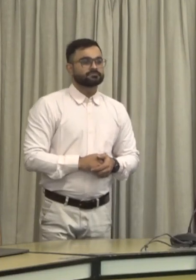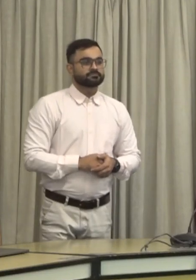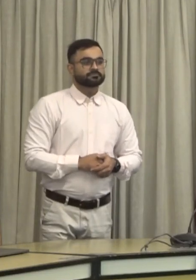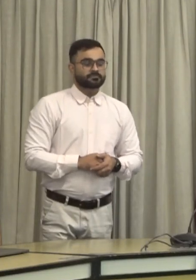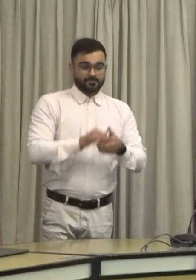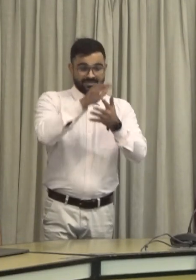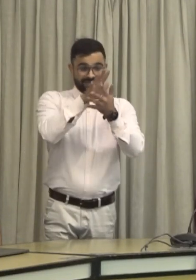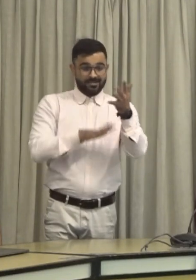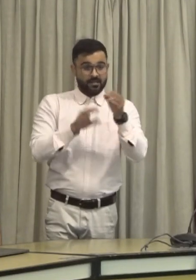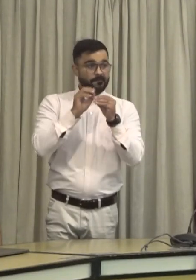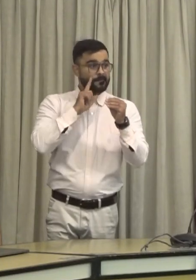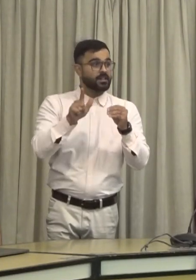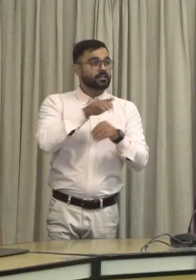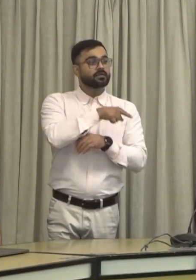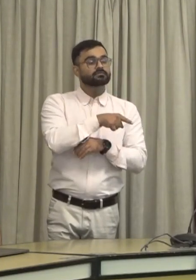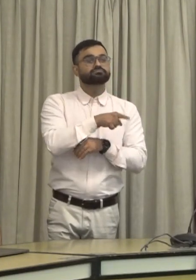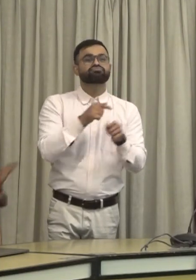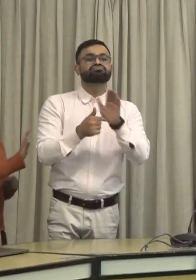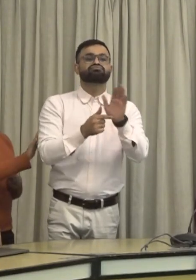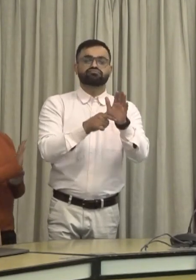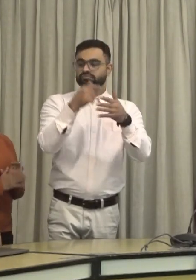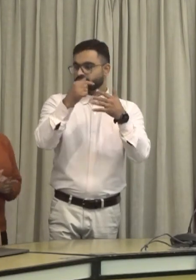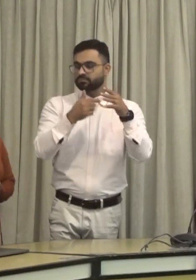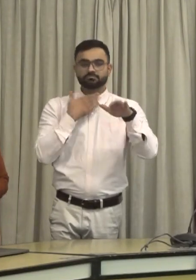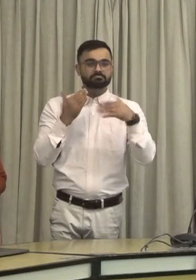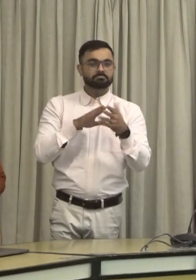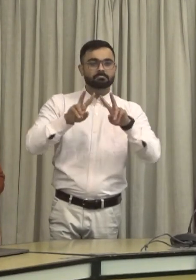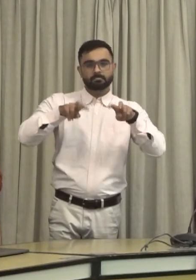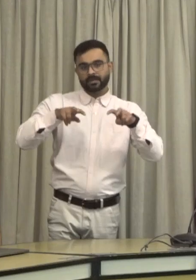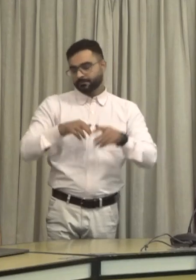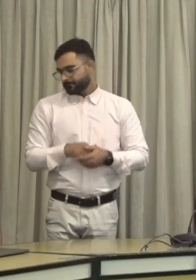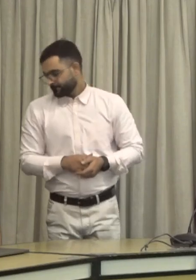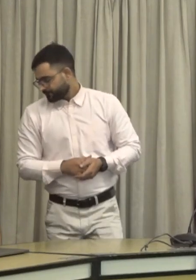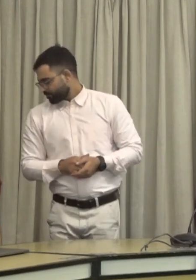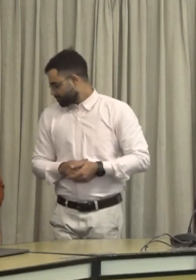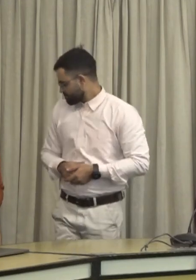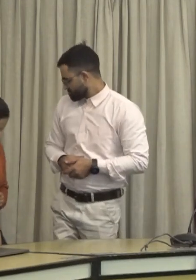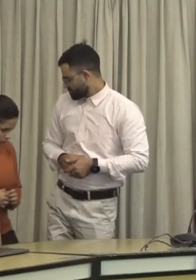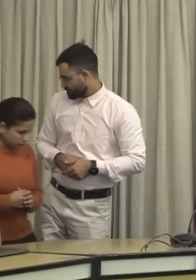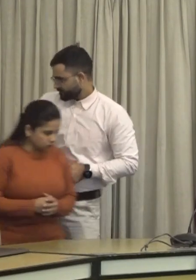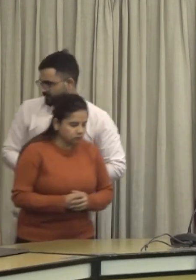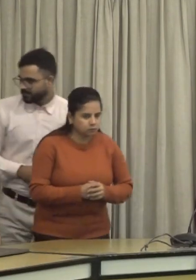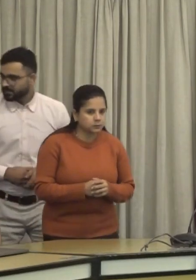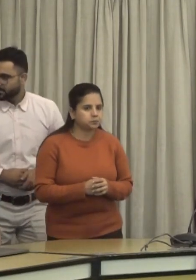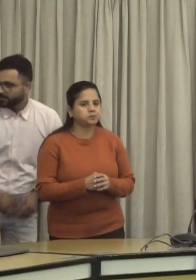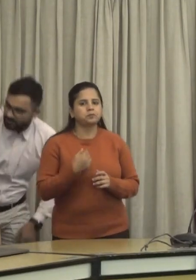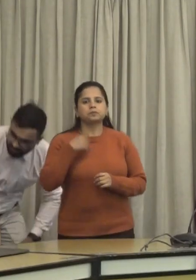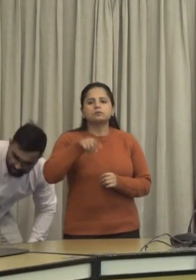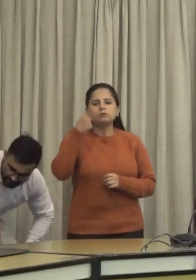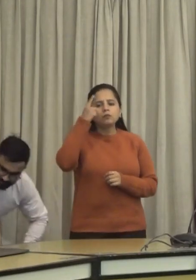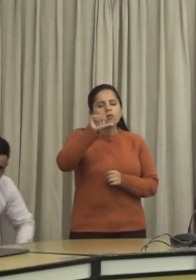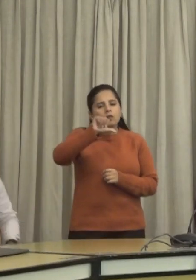The draft bill never saw the light of day in Parliament. So we had to wait for other